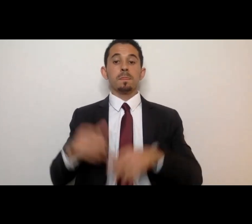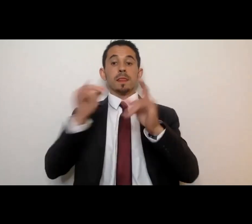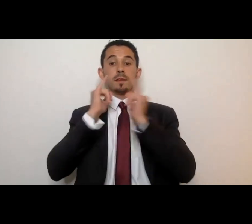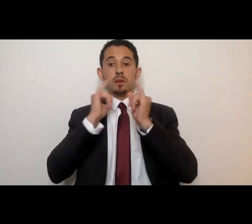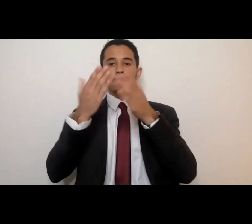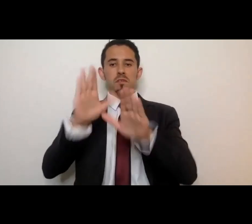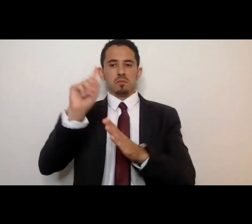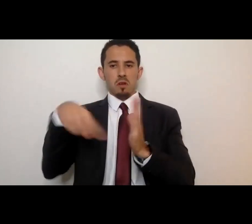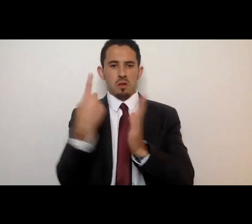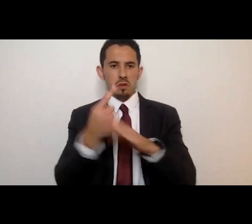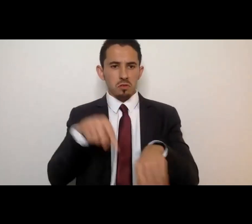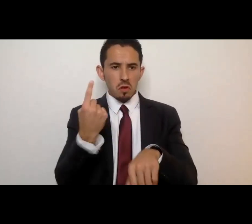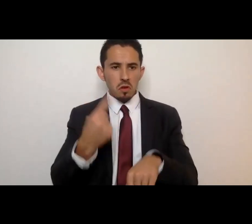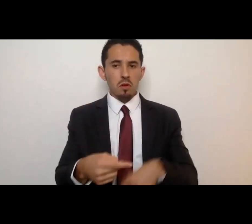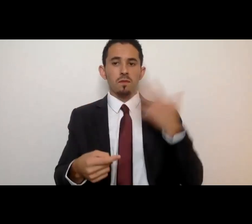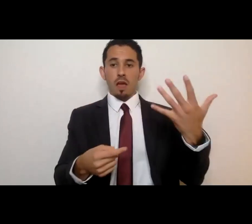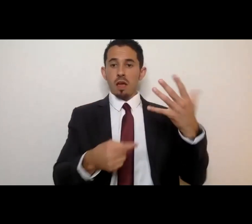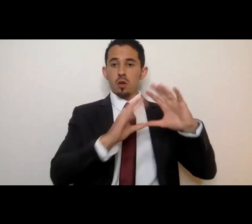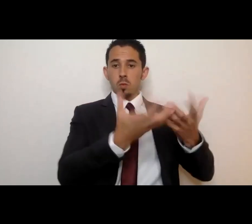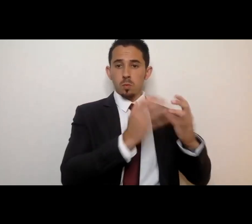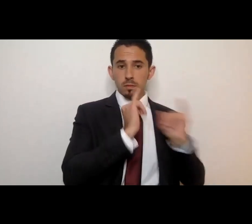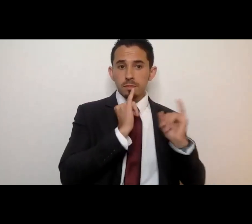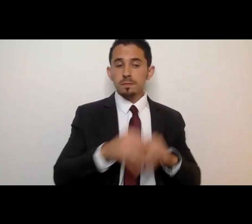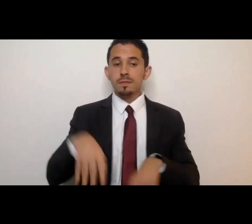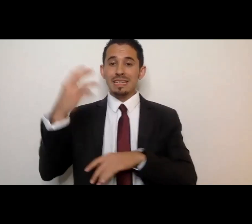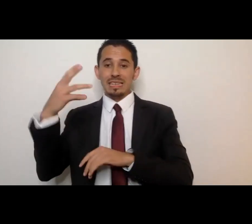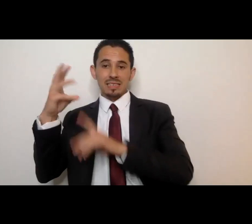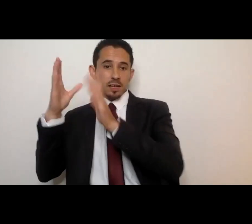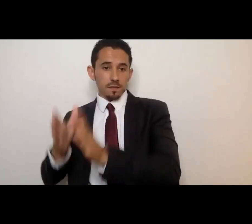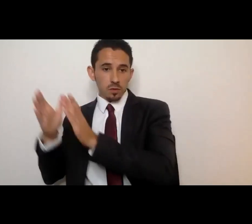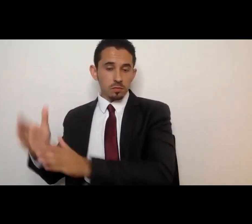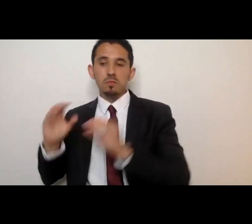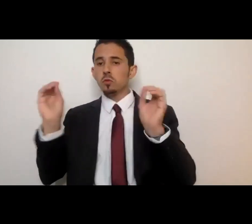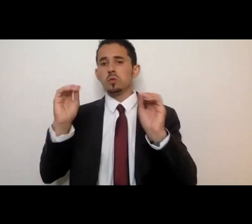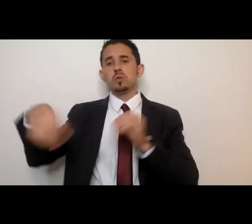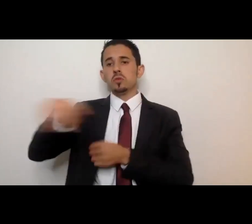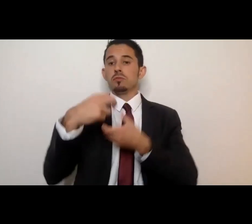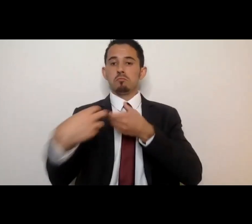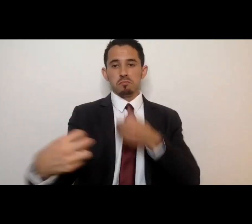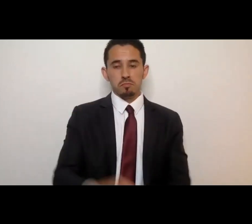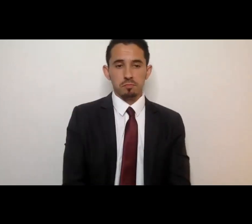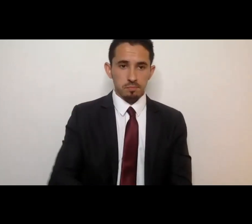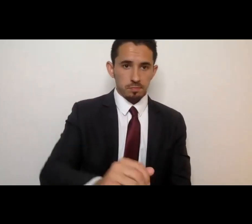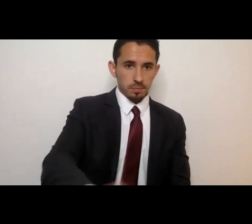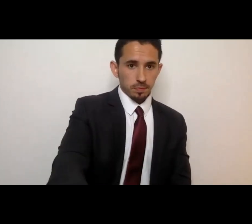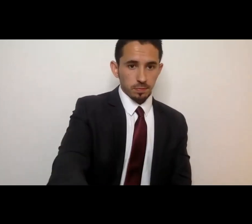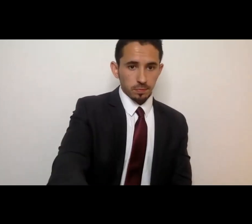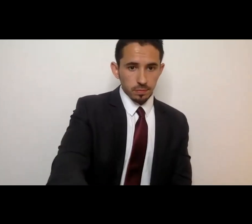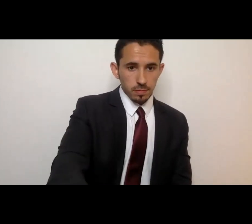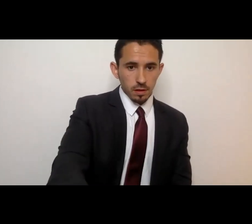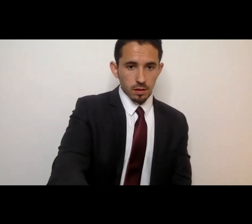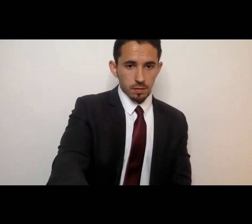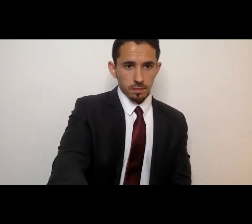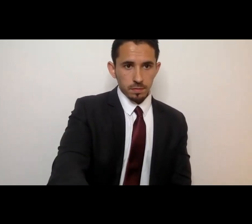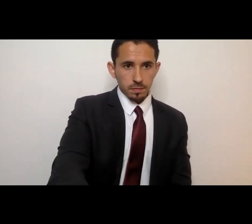other approaches as well as written English. The average length of an interview was an hour long. There was 16 individual interviews and